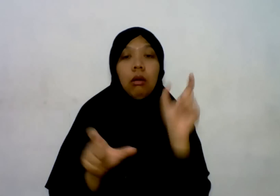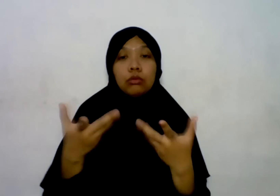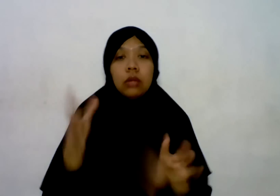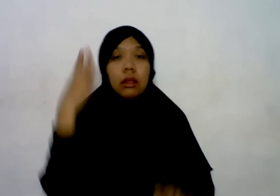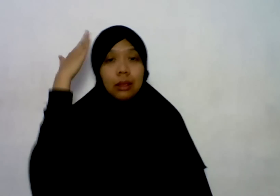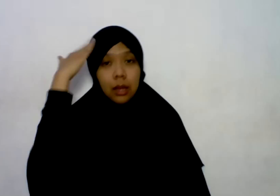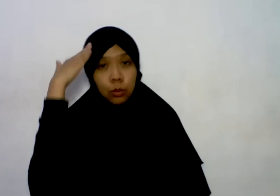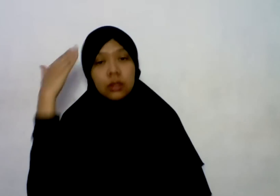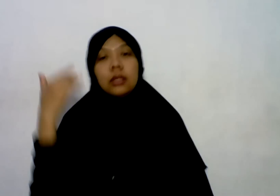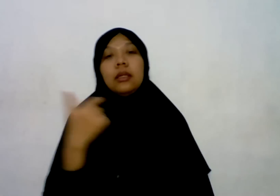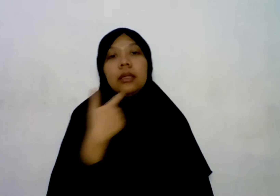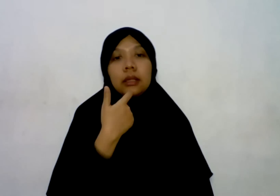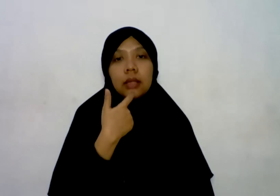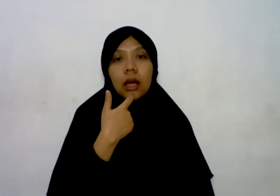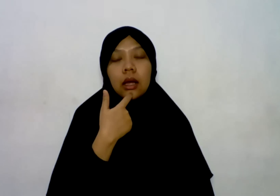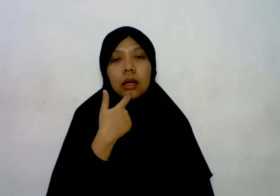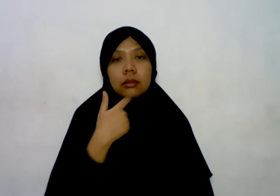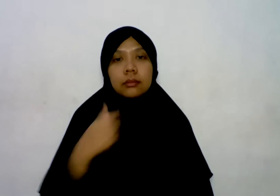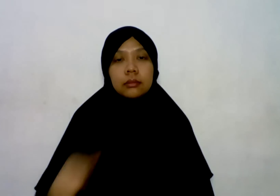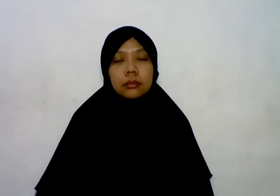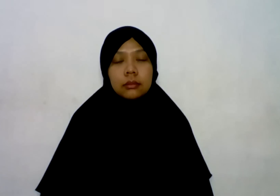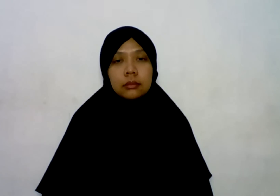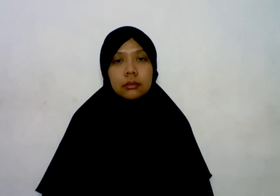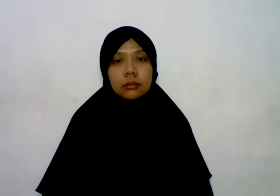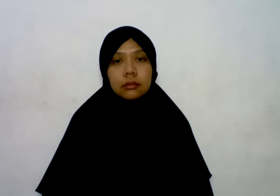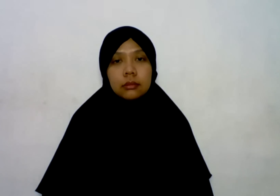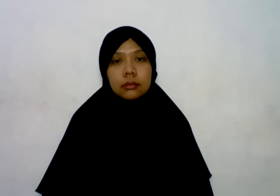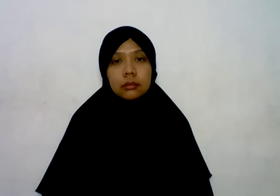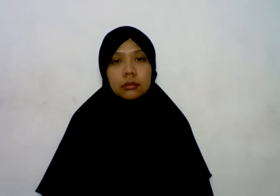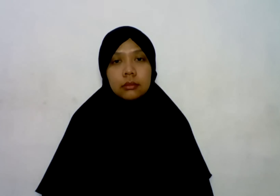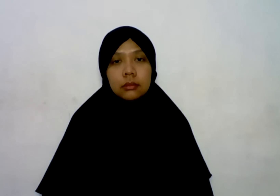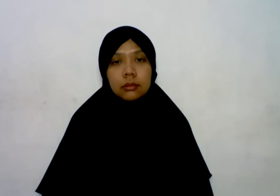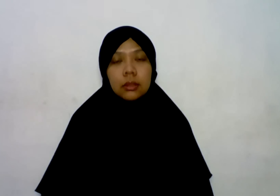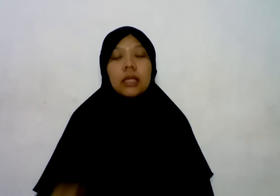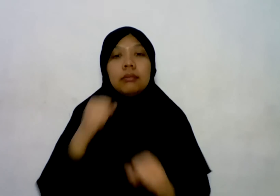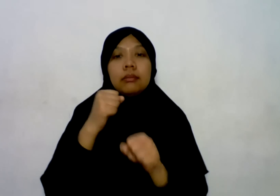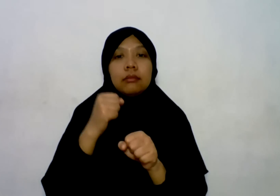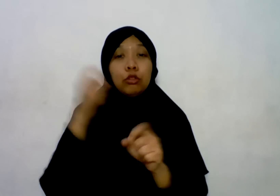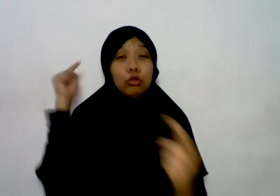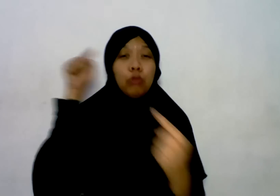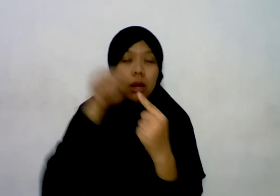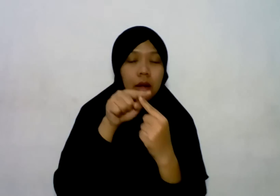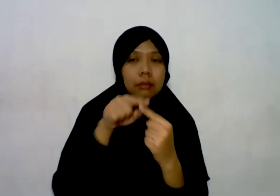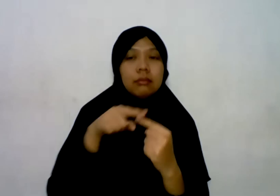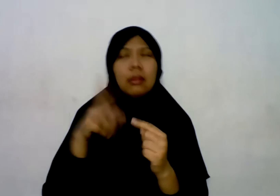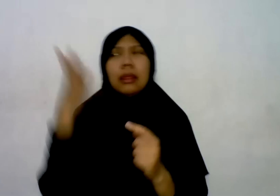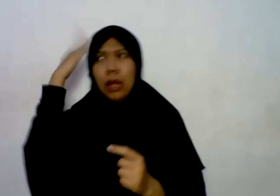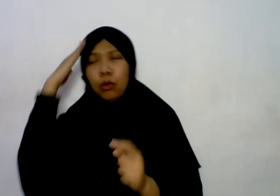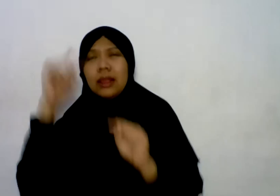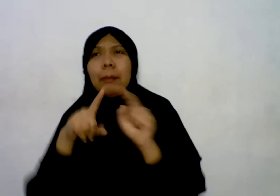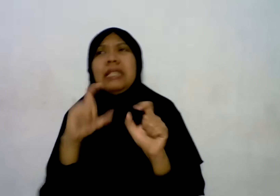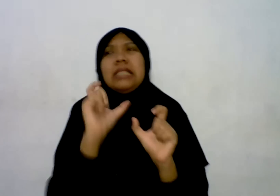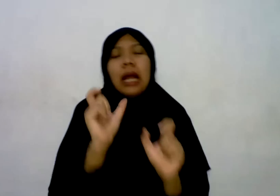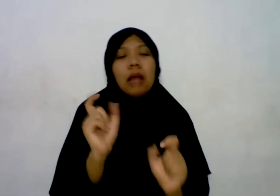about the goals, yeah? But then how to achieve the goals and realize that actually the achievement